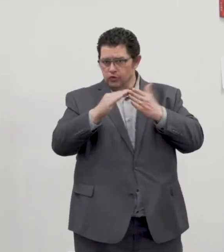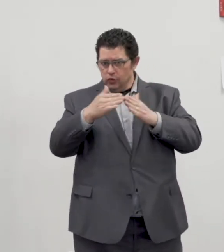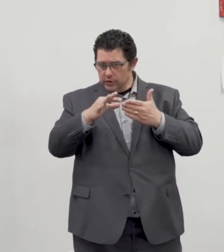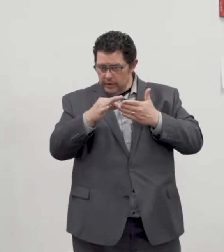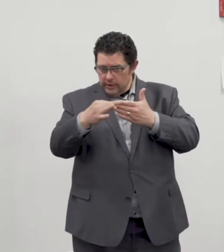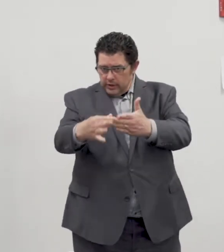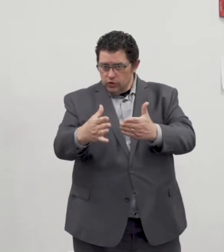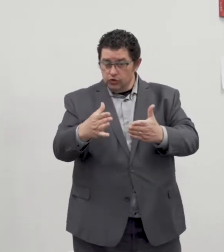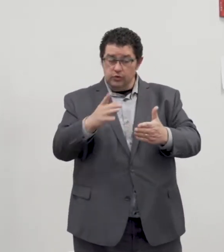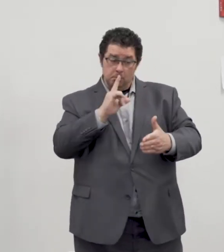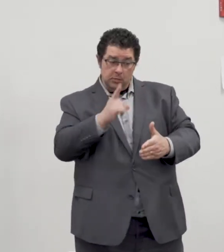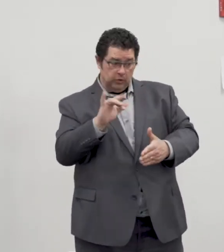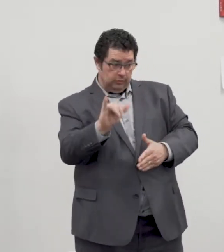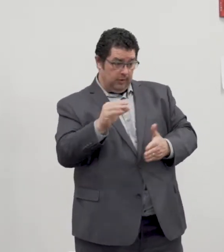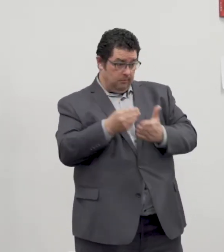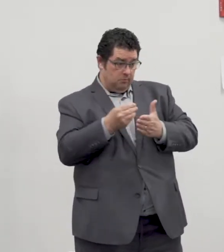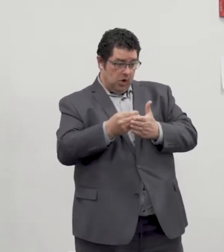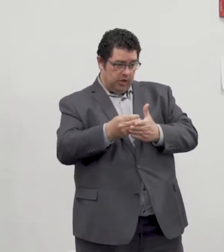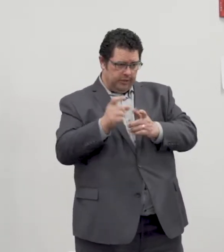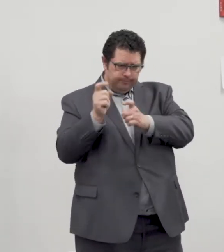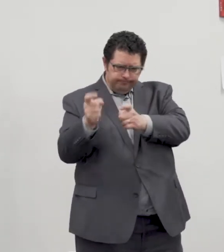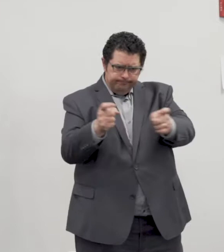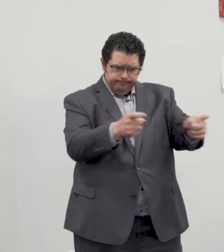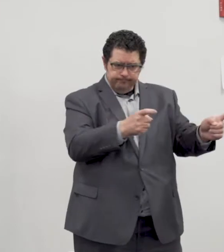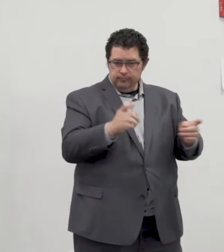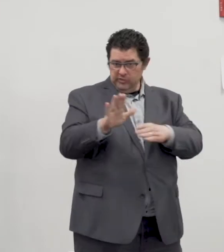to the businesses that need them the most.